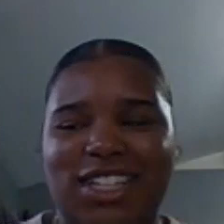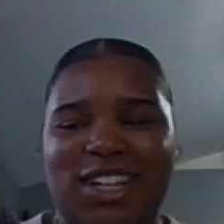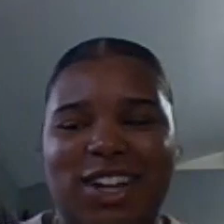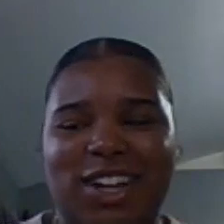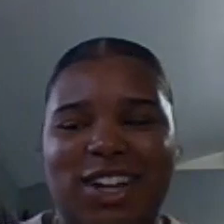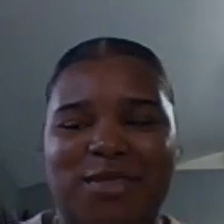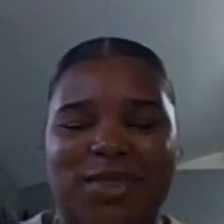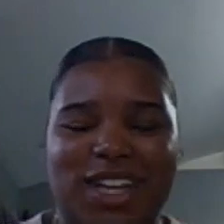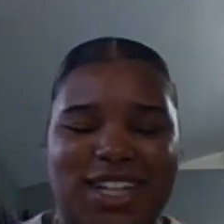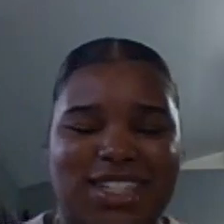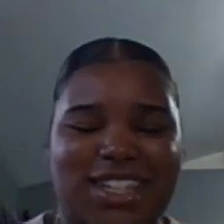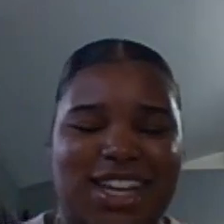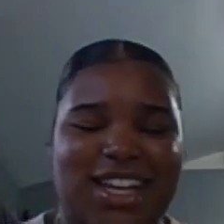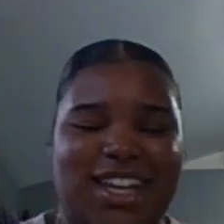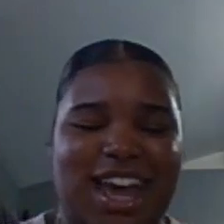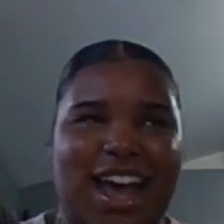to learn, because